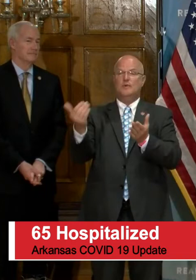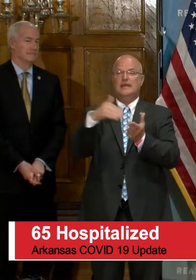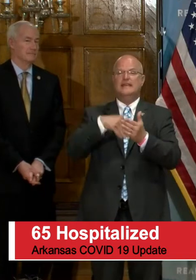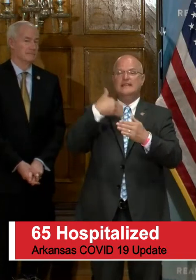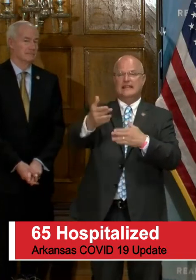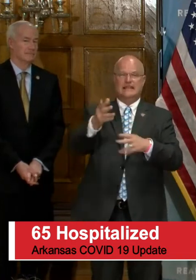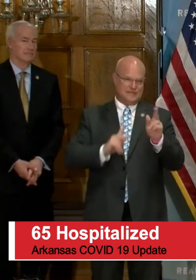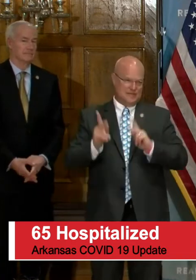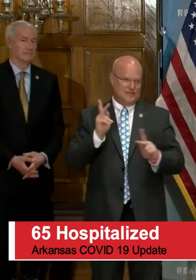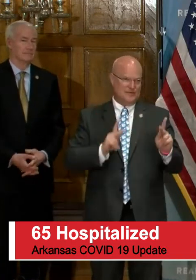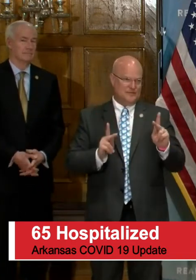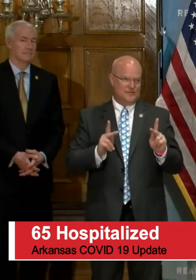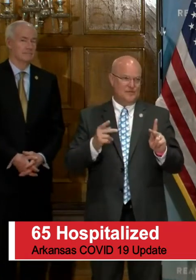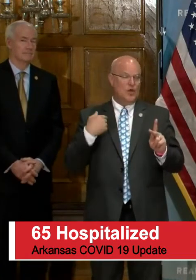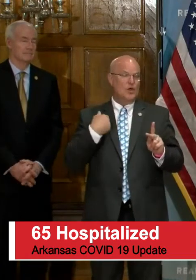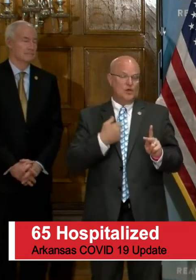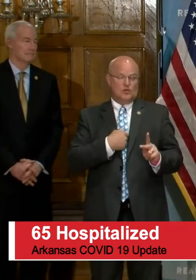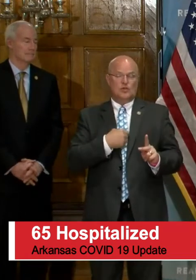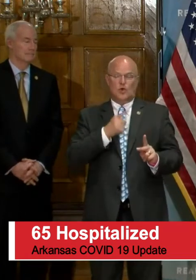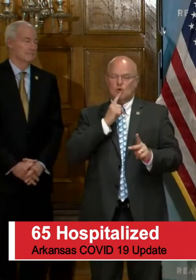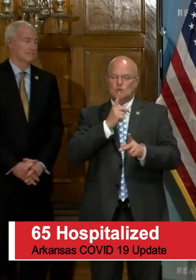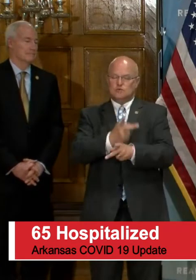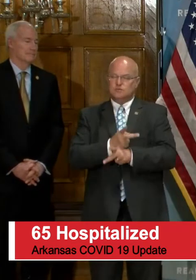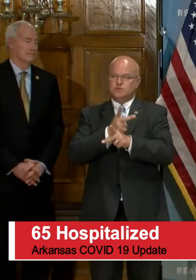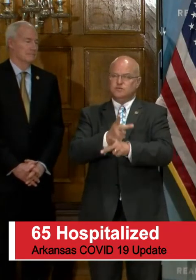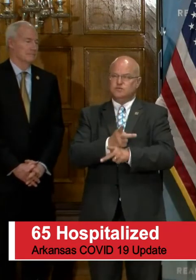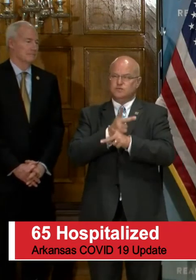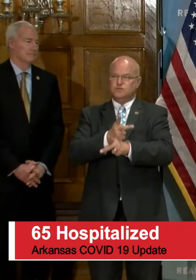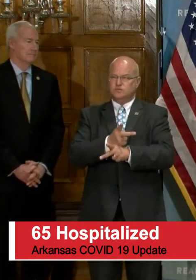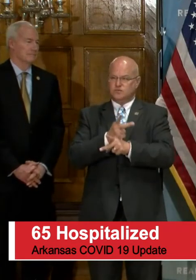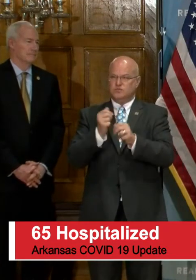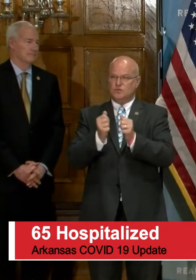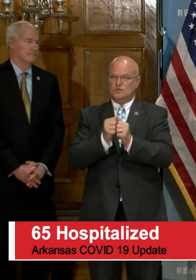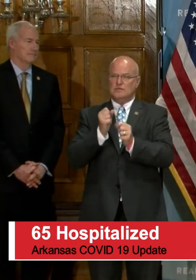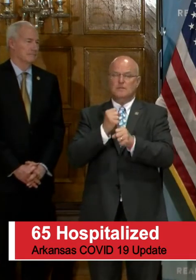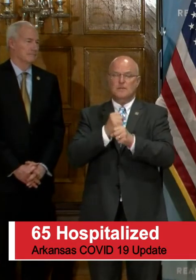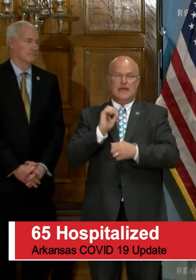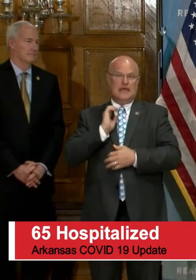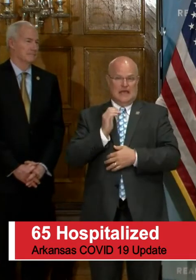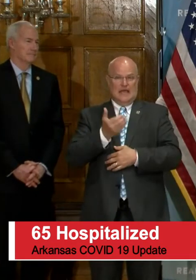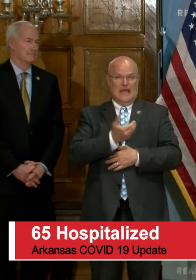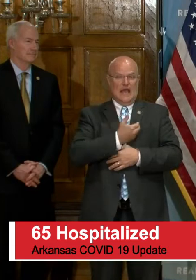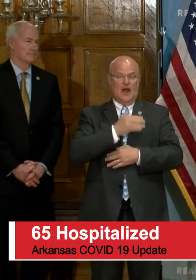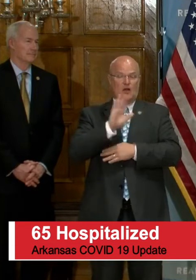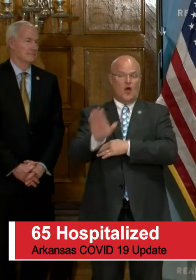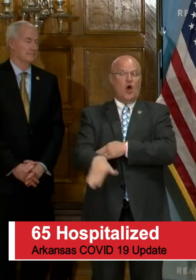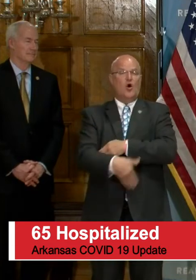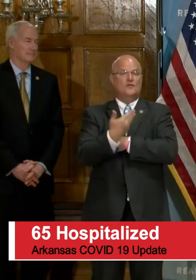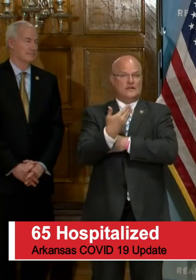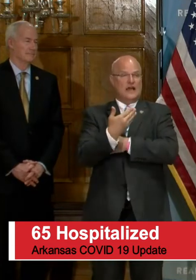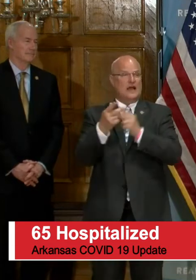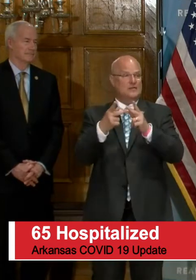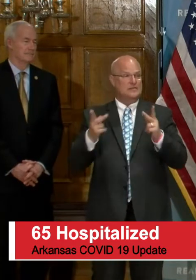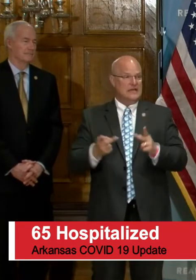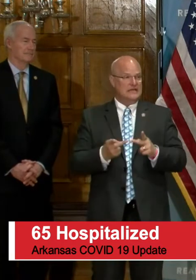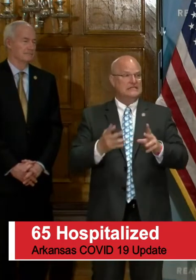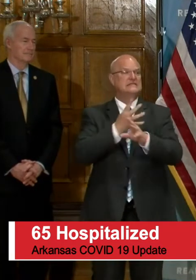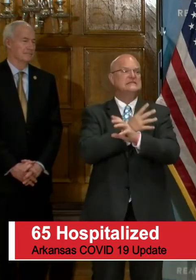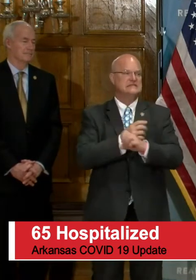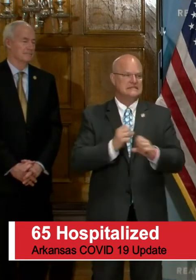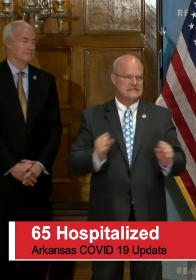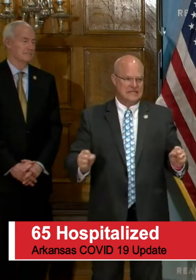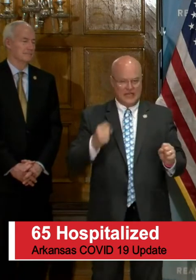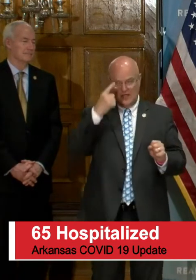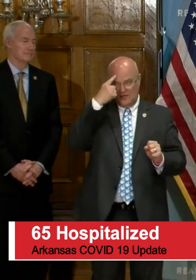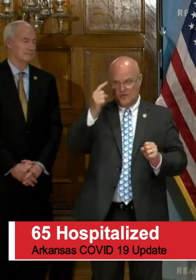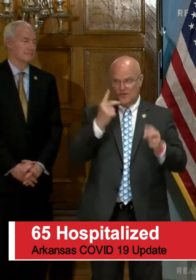next customer. So we're taking very careful precautions to make our overnight facilities very safe for